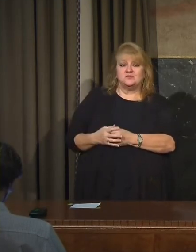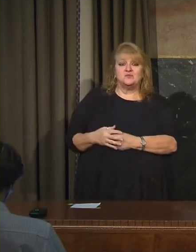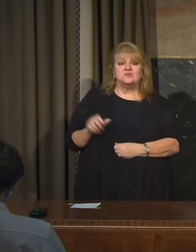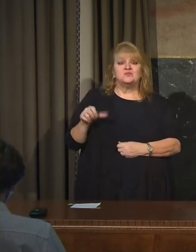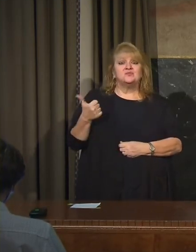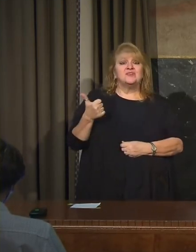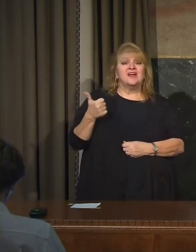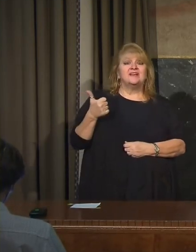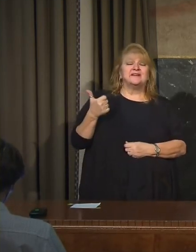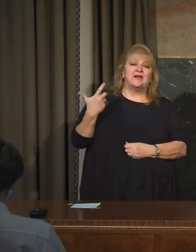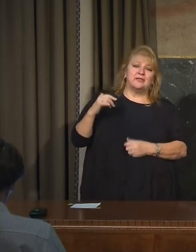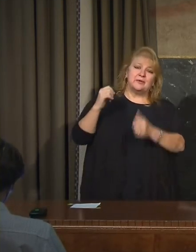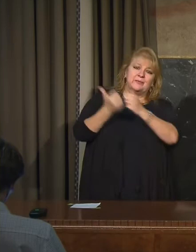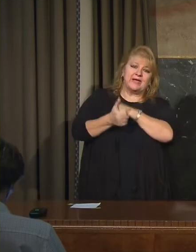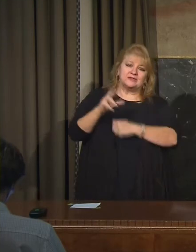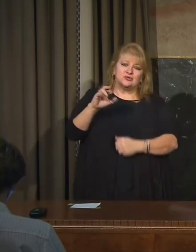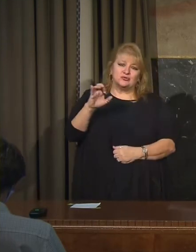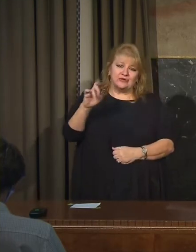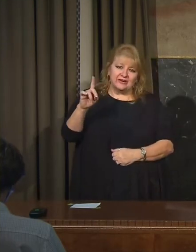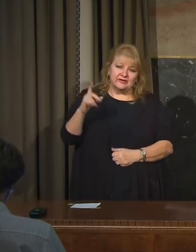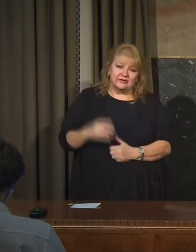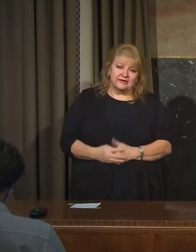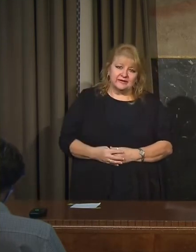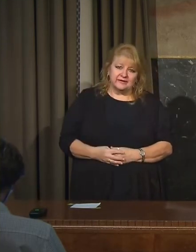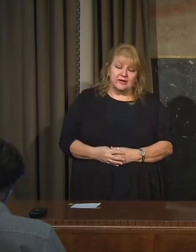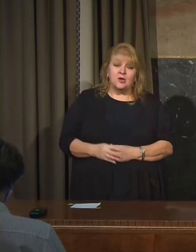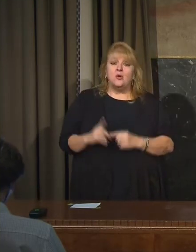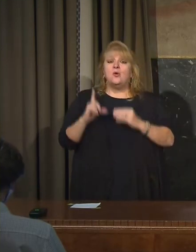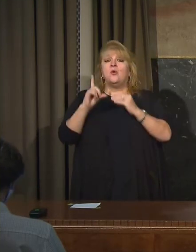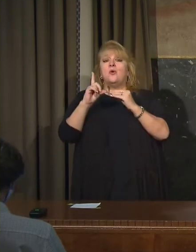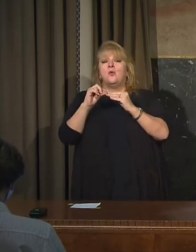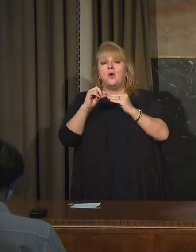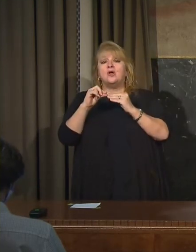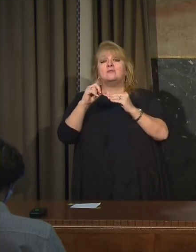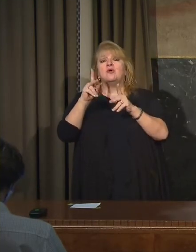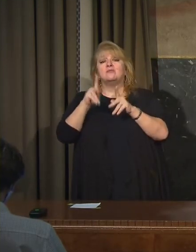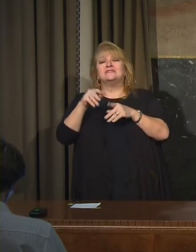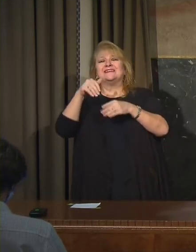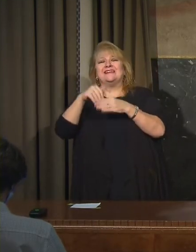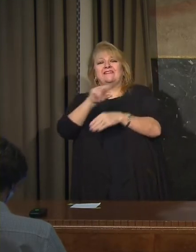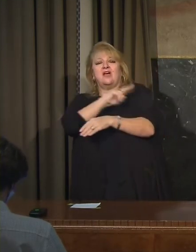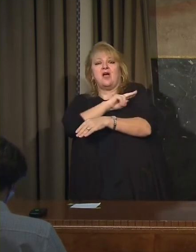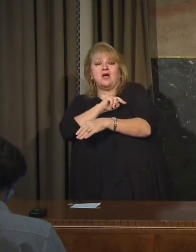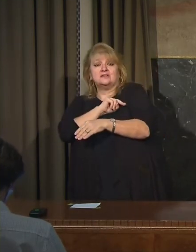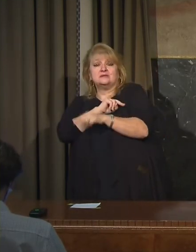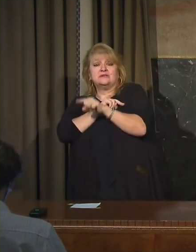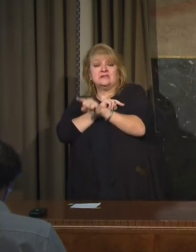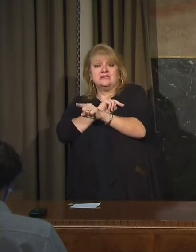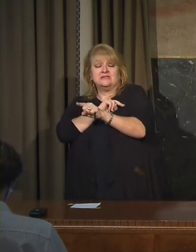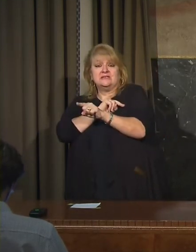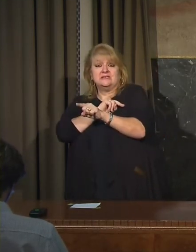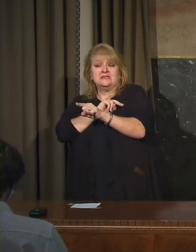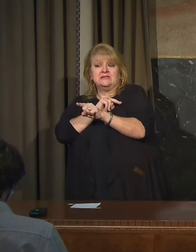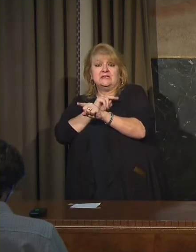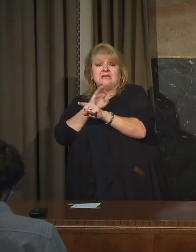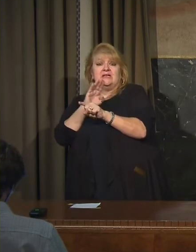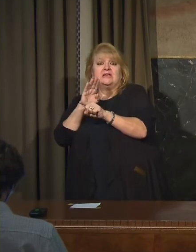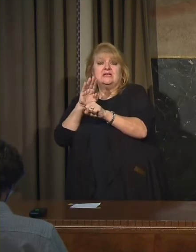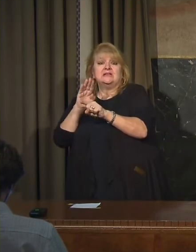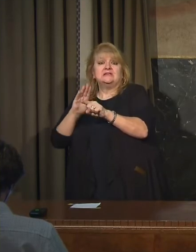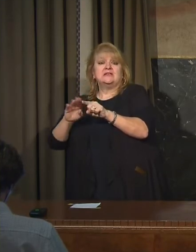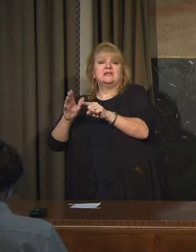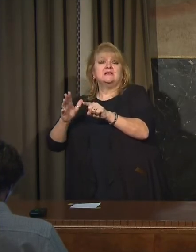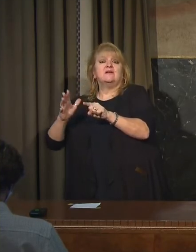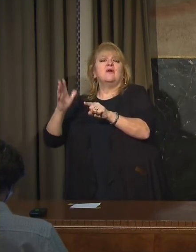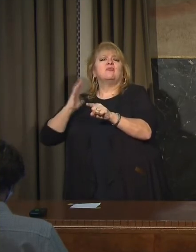record we're reporting today is we actually have one more person in the hospital today than we did at our previous peak